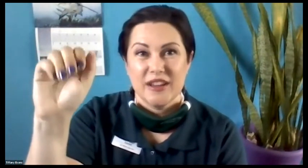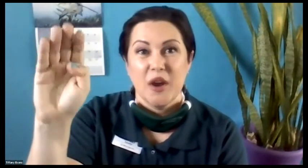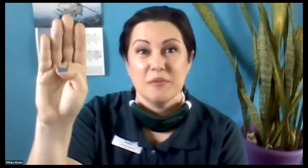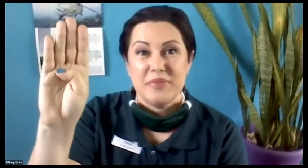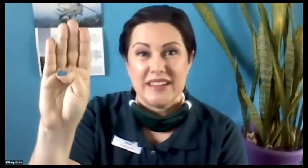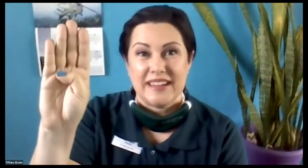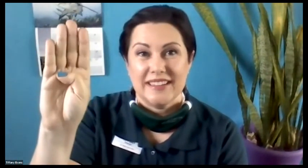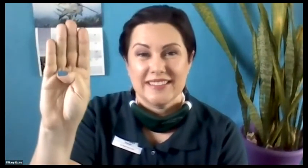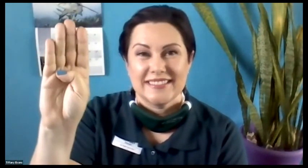B,